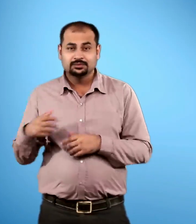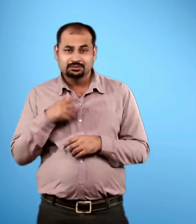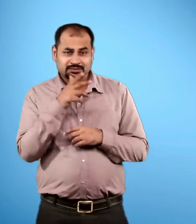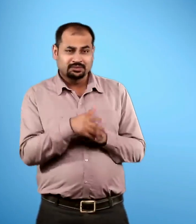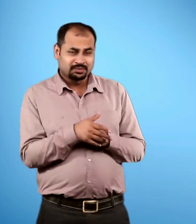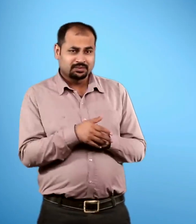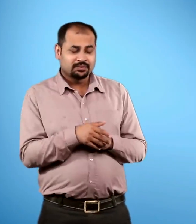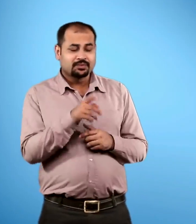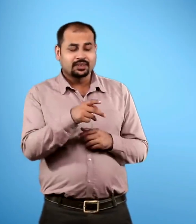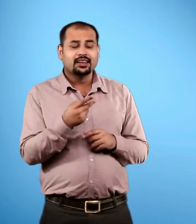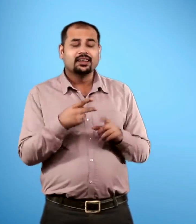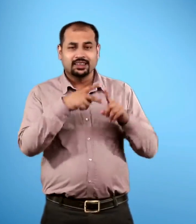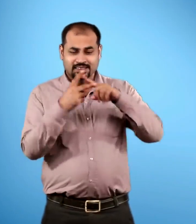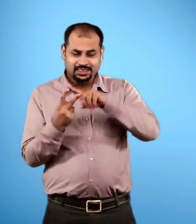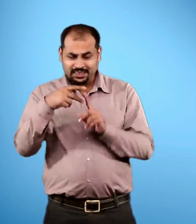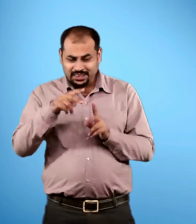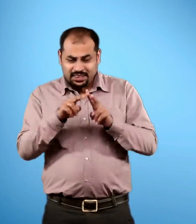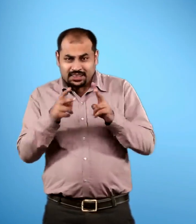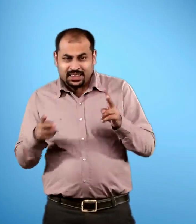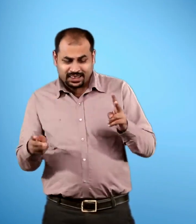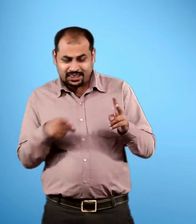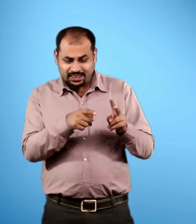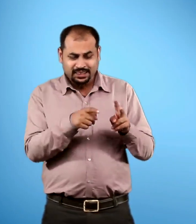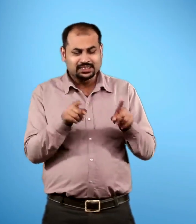The friend says, "I have seen the same blog